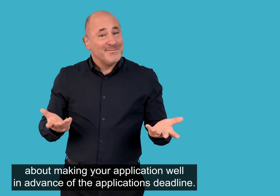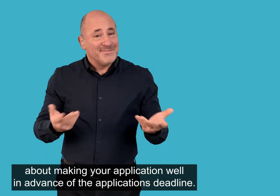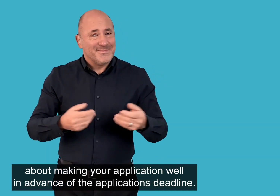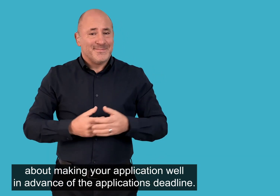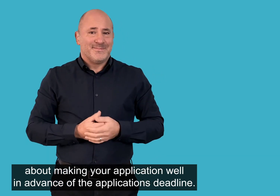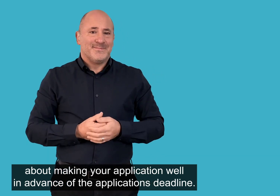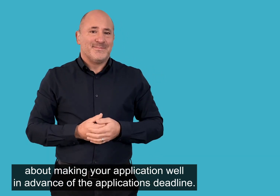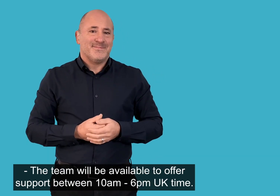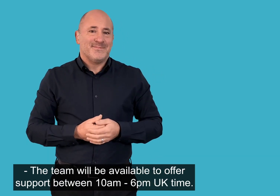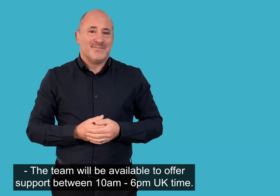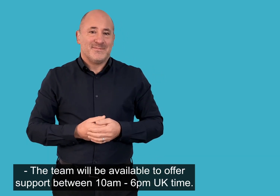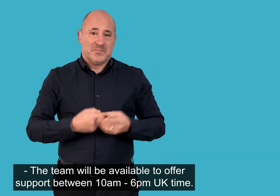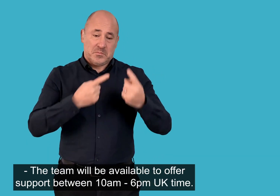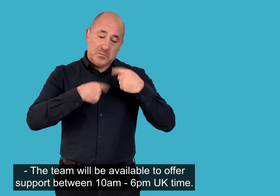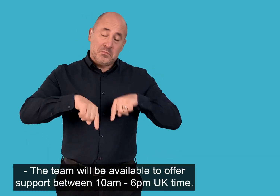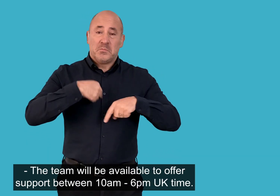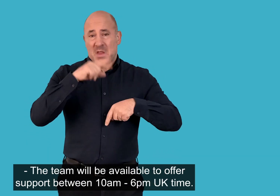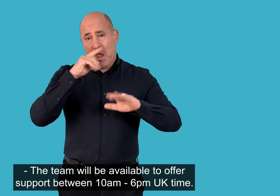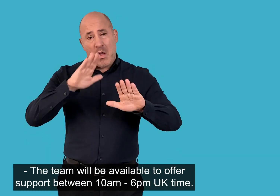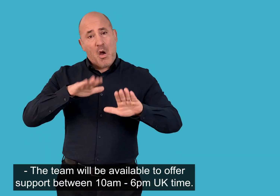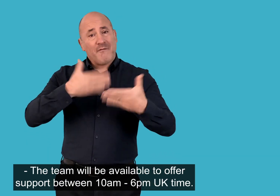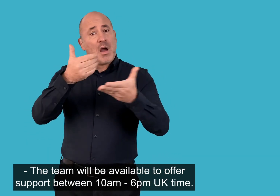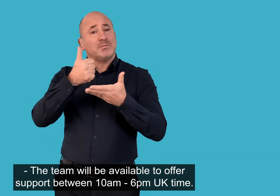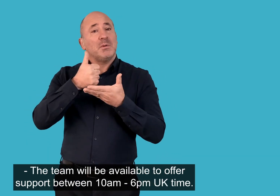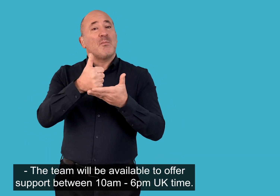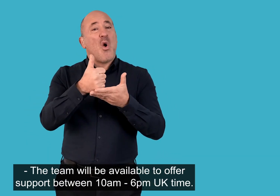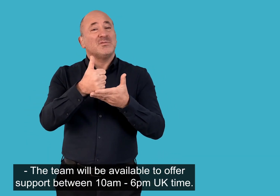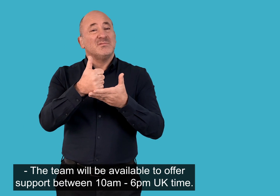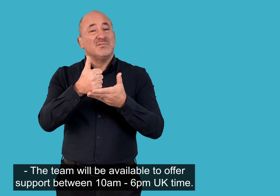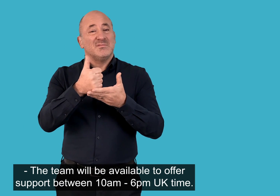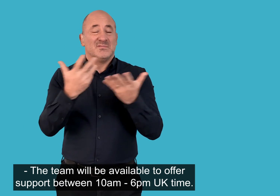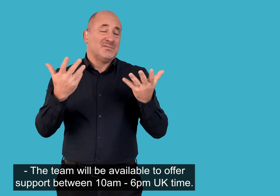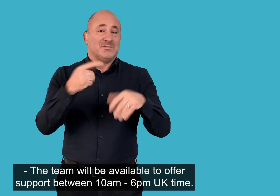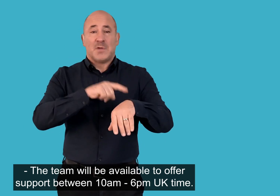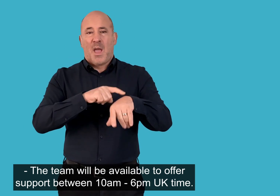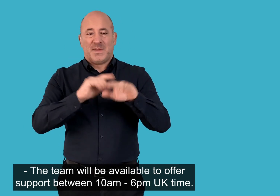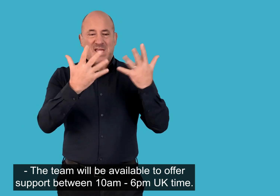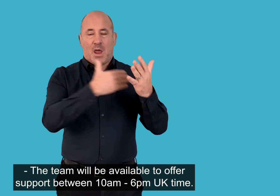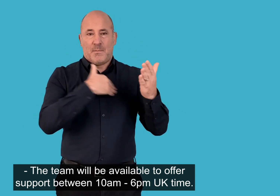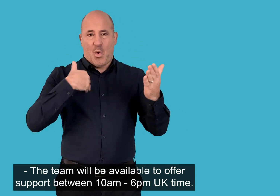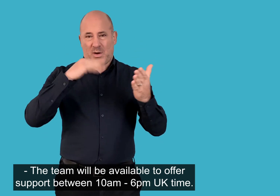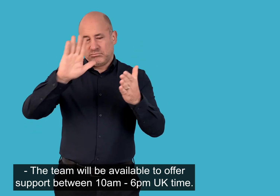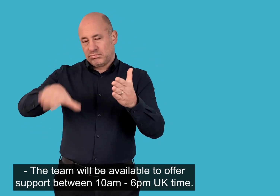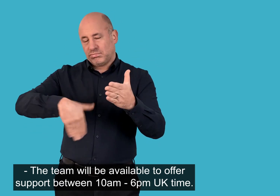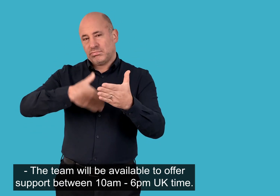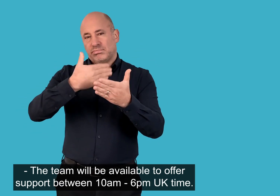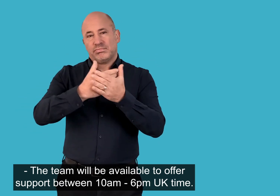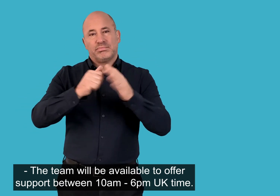advance of the application's deadline. The team will be available to offer support between 10 AM to 6 PM UK